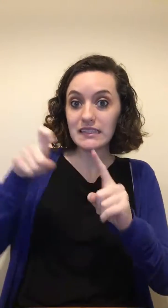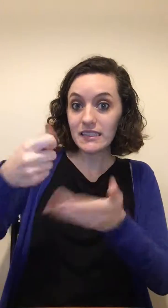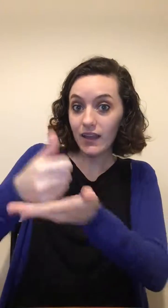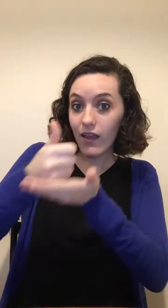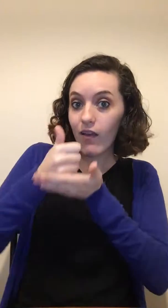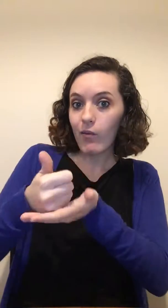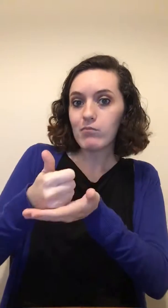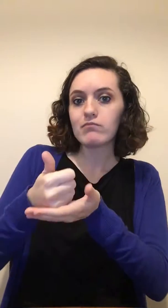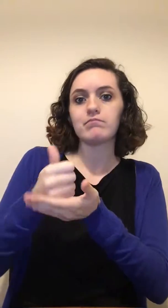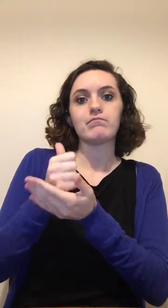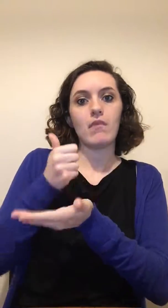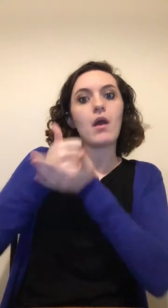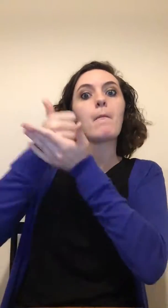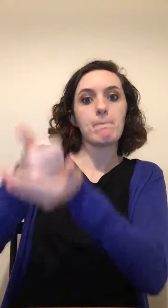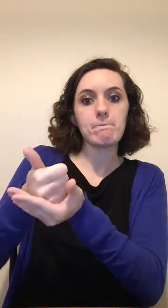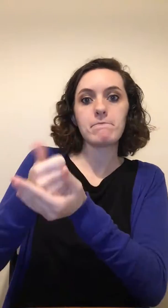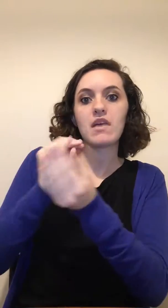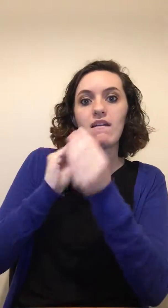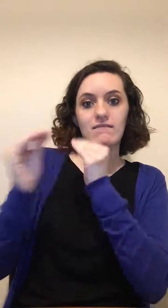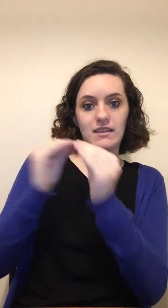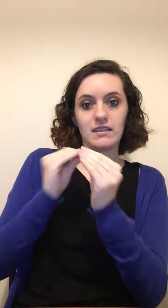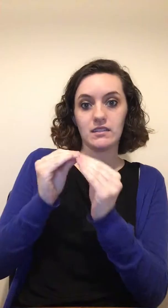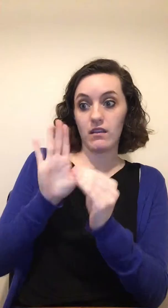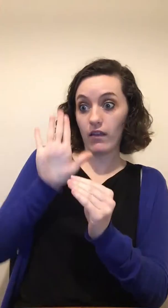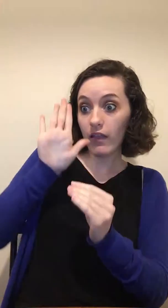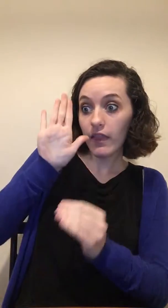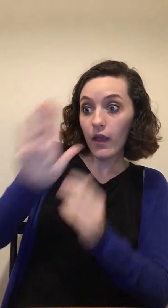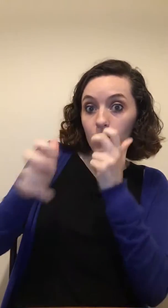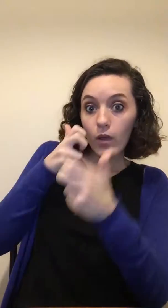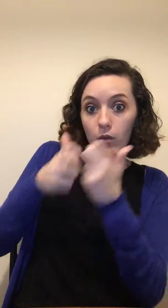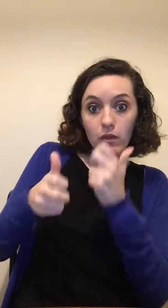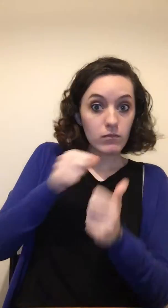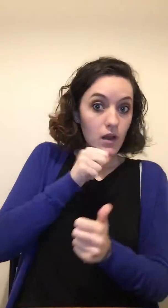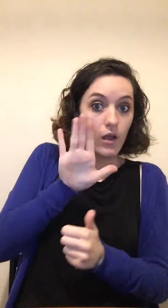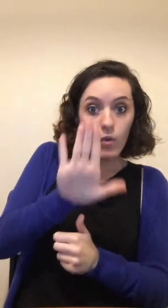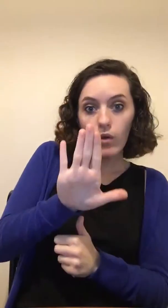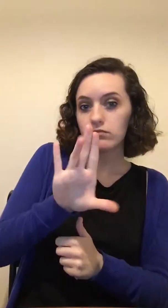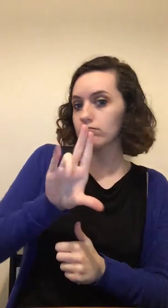my problem. That is what Martin Luther King would have said. Thank you.